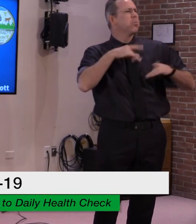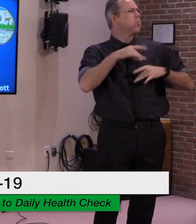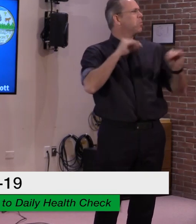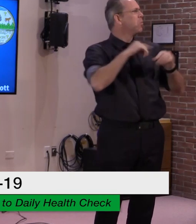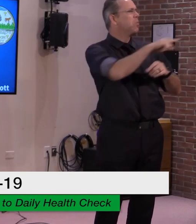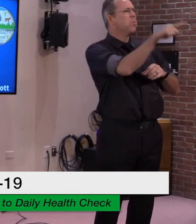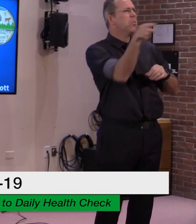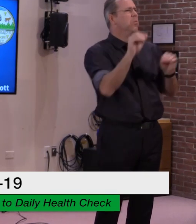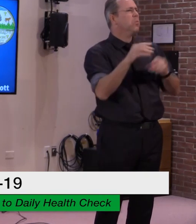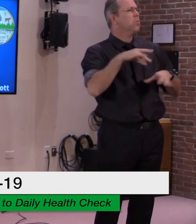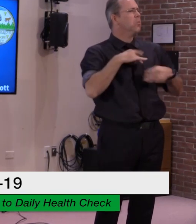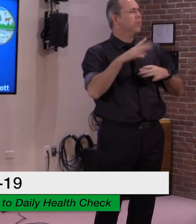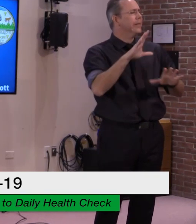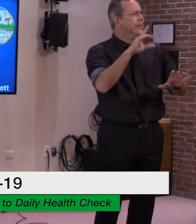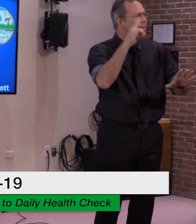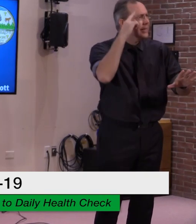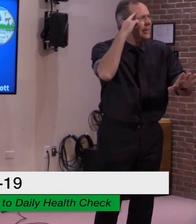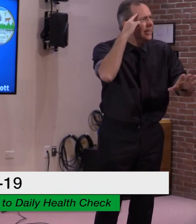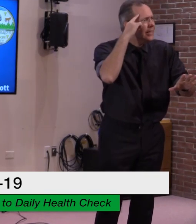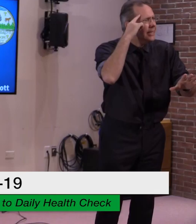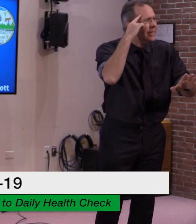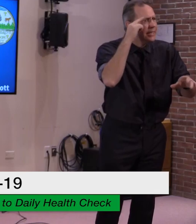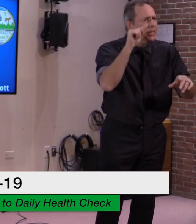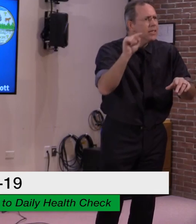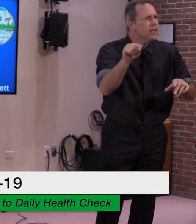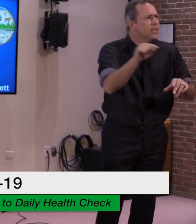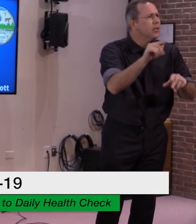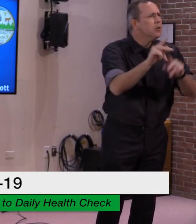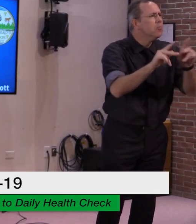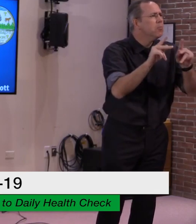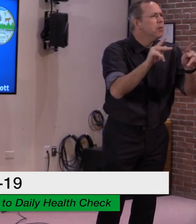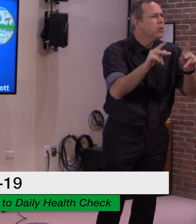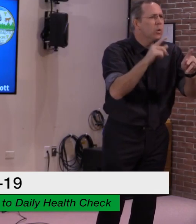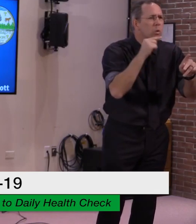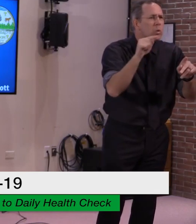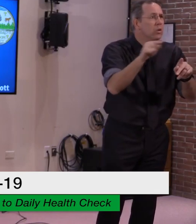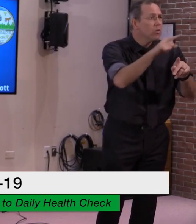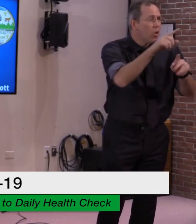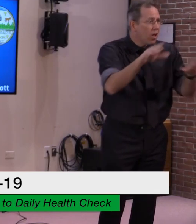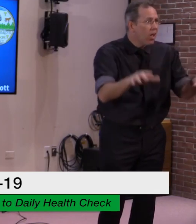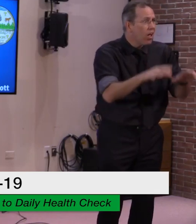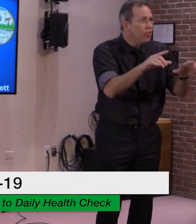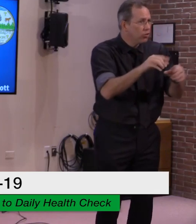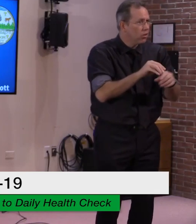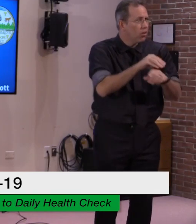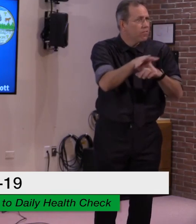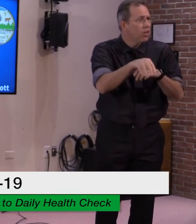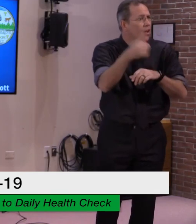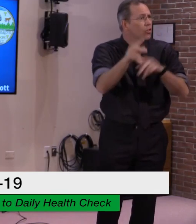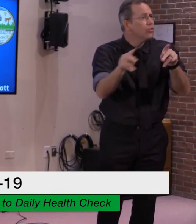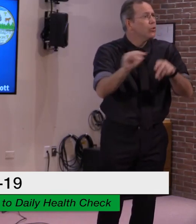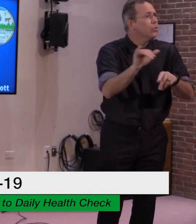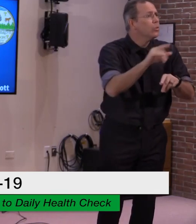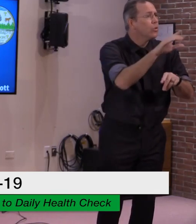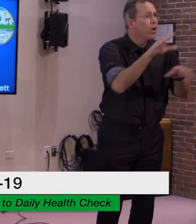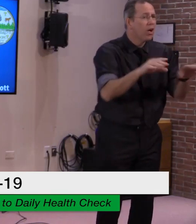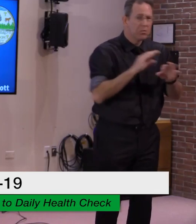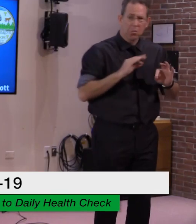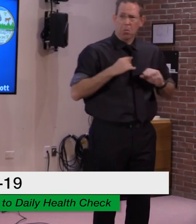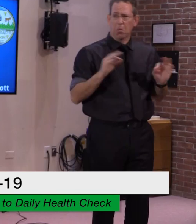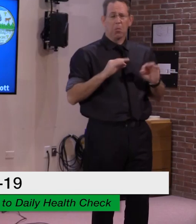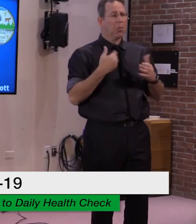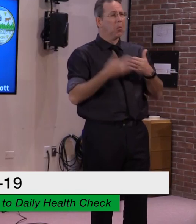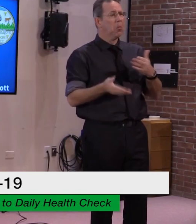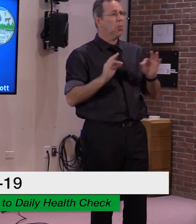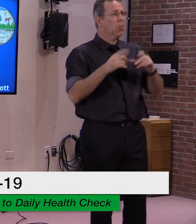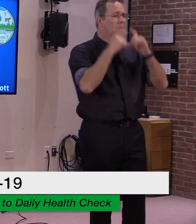to those folks i say your actions could hurt others you never know when you're going to be the nominee that leads to